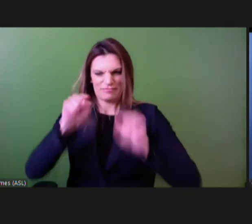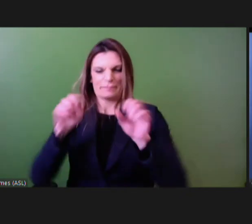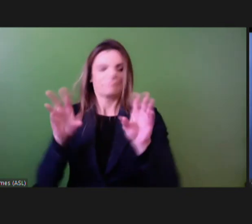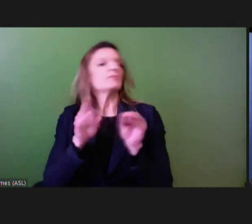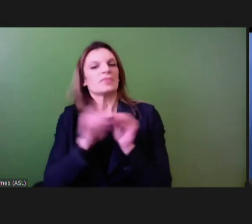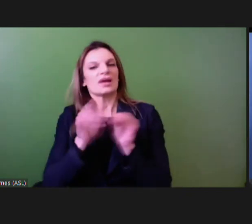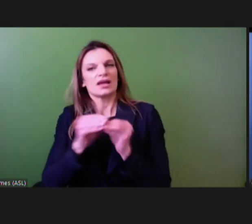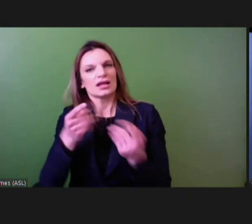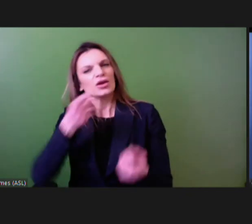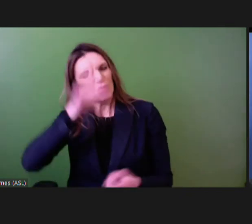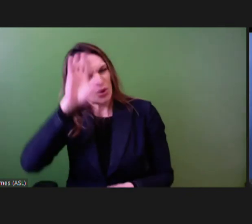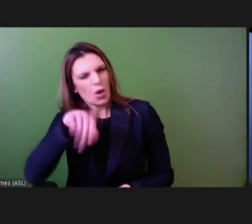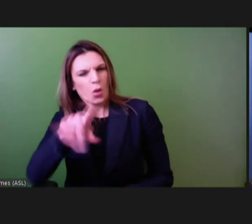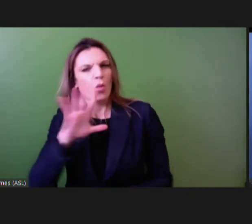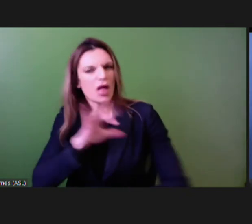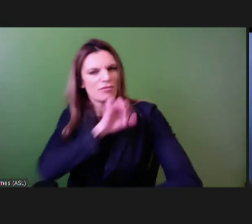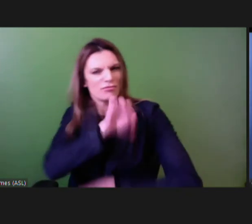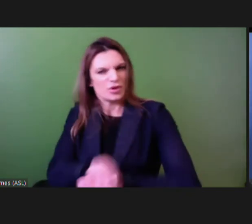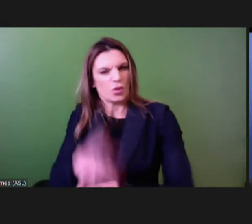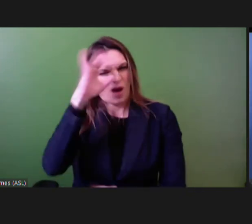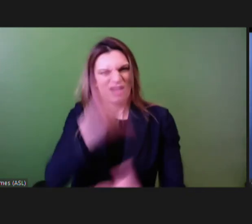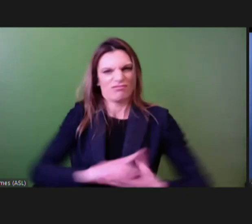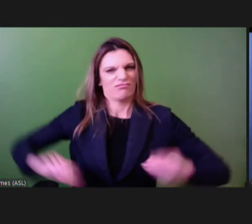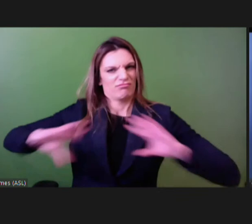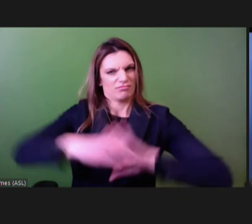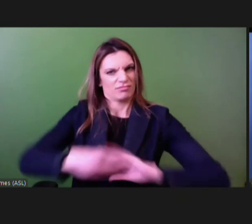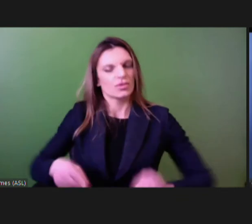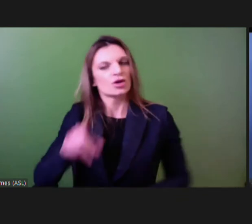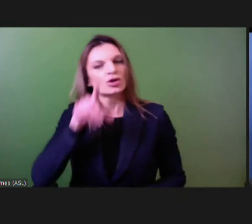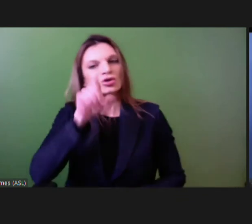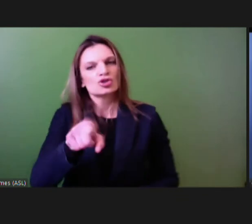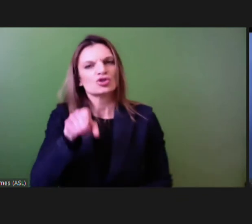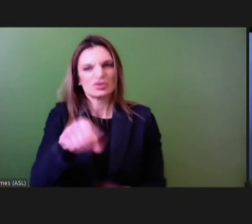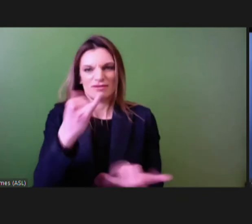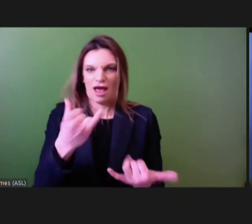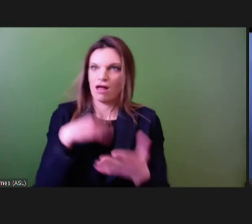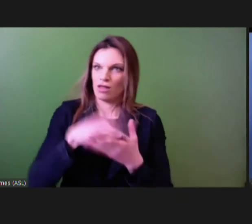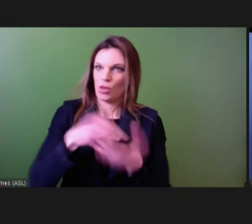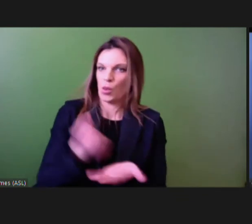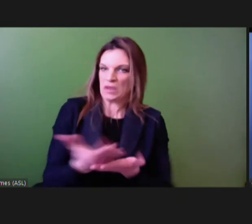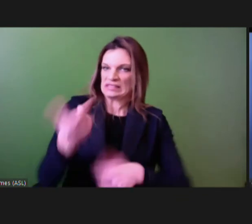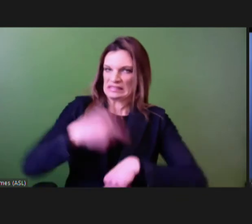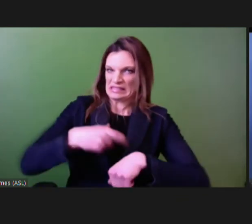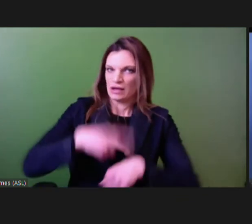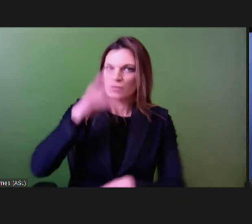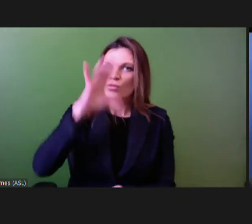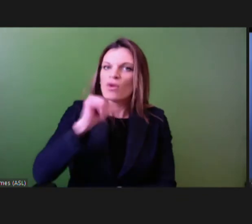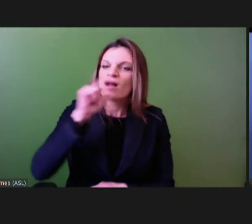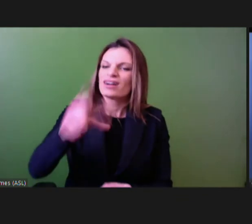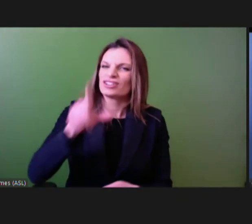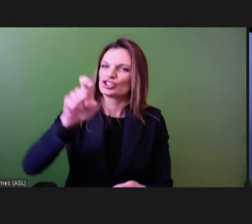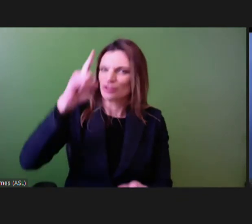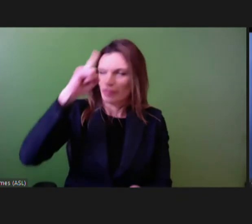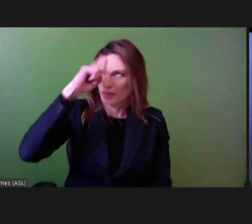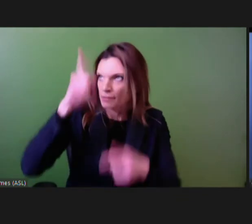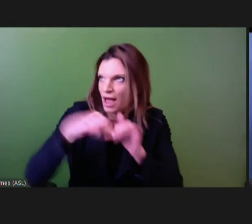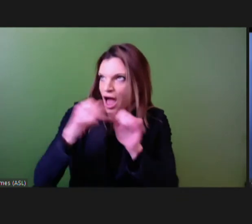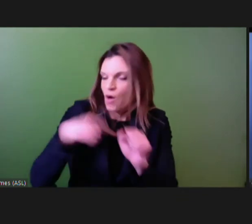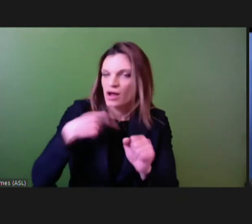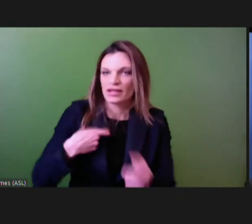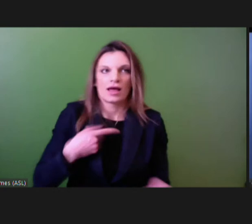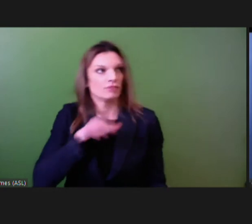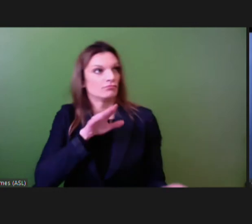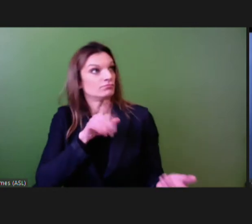eventually win? Shouldn't you be focusing on a counter petition drive to beat what the Republicans want to do through the ballot and the petition